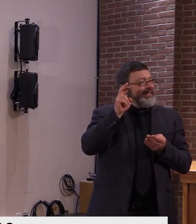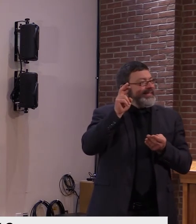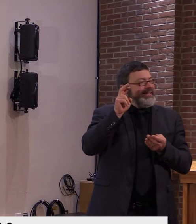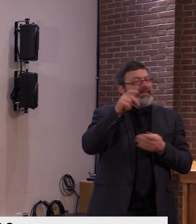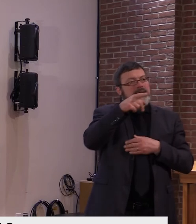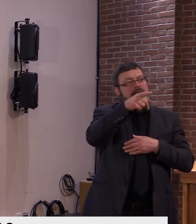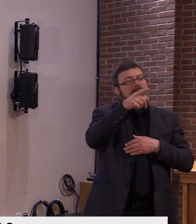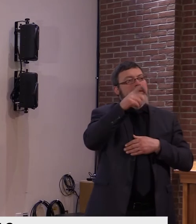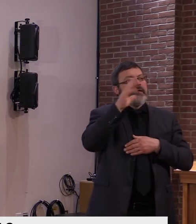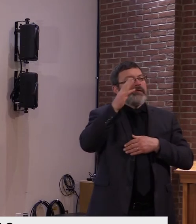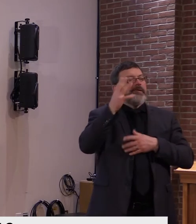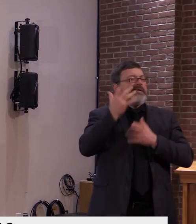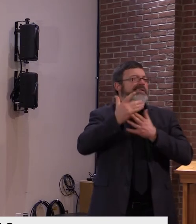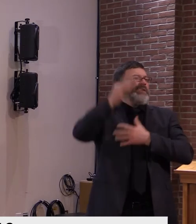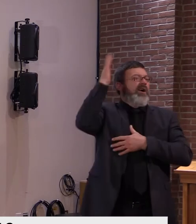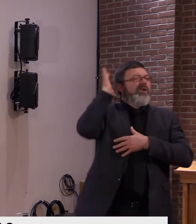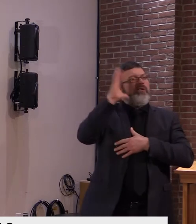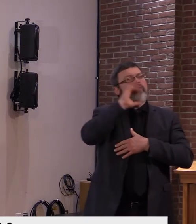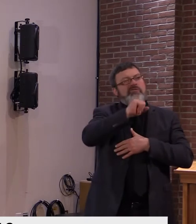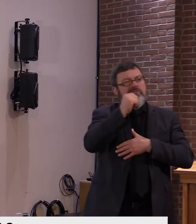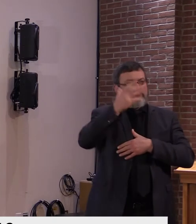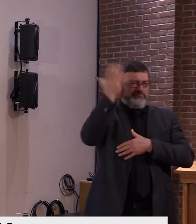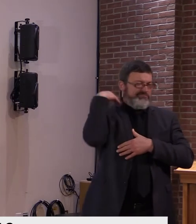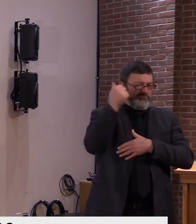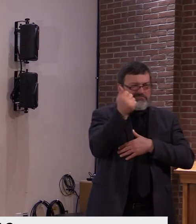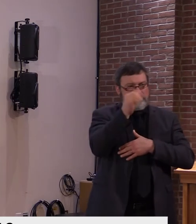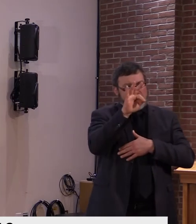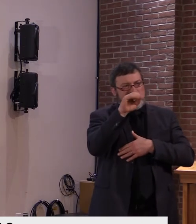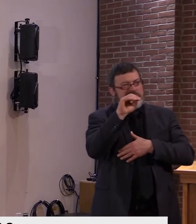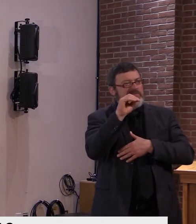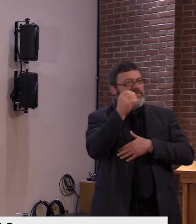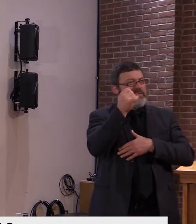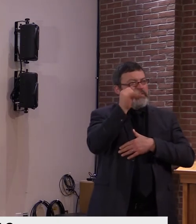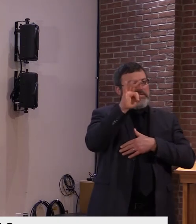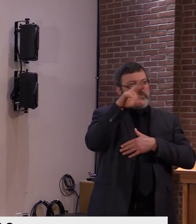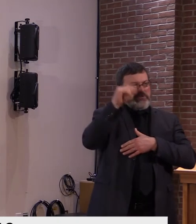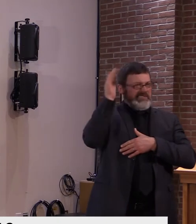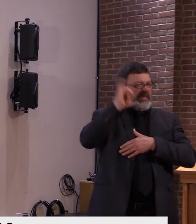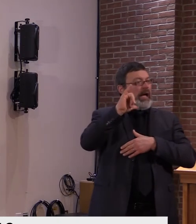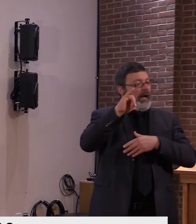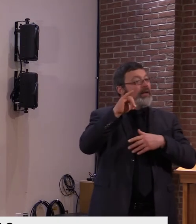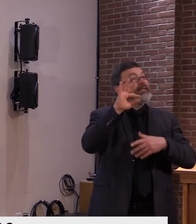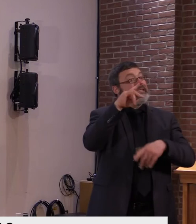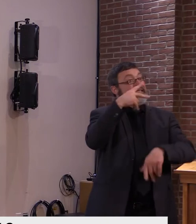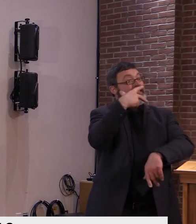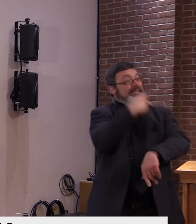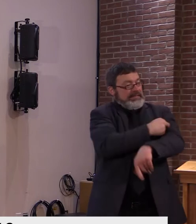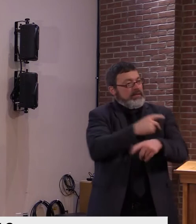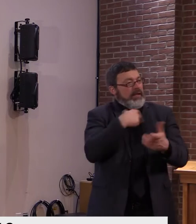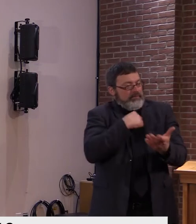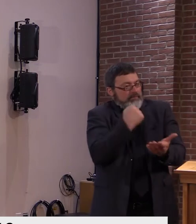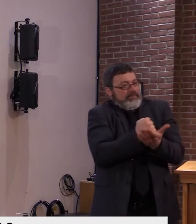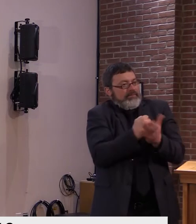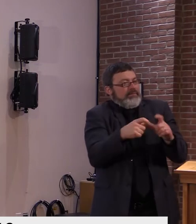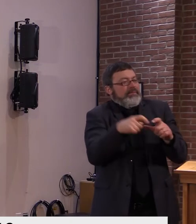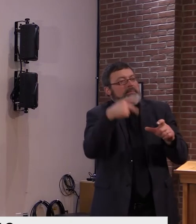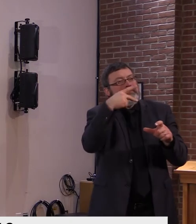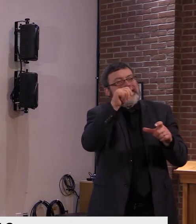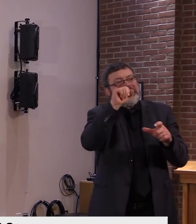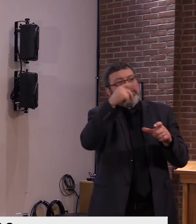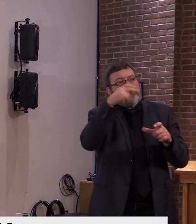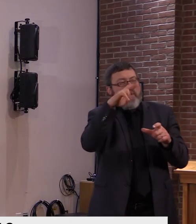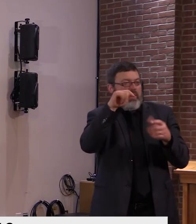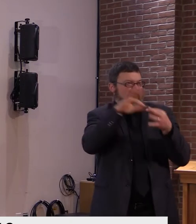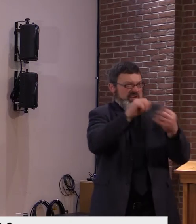those would be helpful to have for things, any number of things that you could use them for? You're traveling to Canada or going into